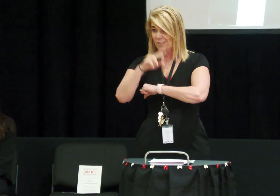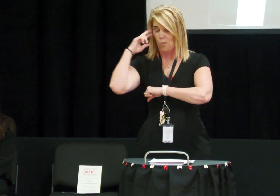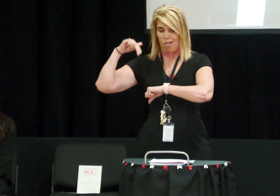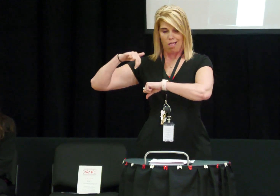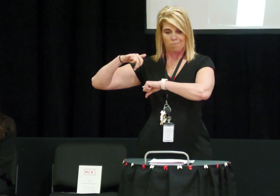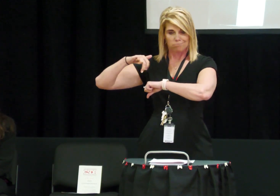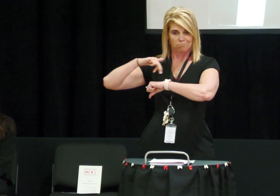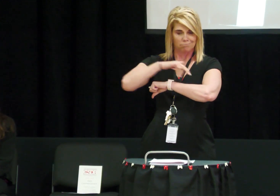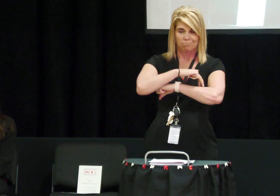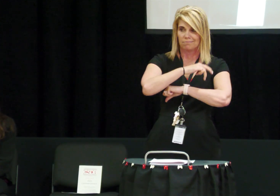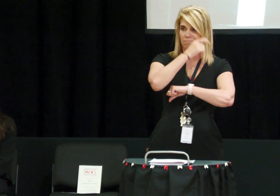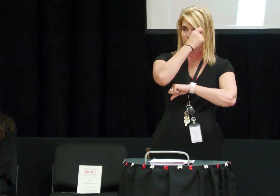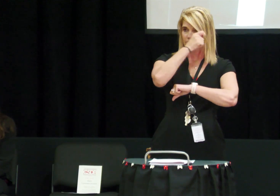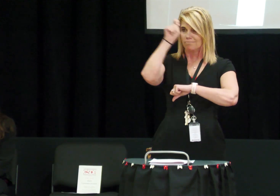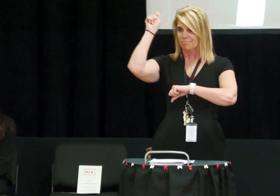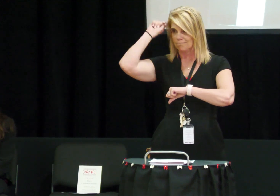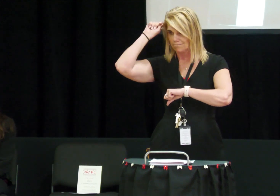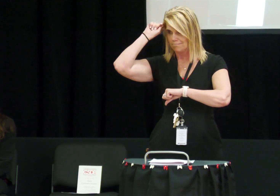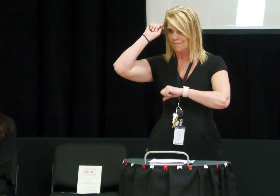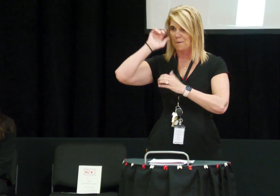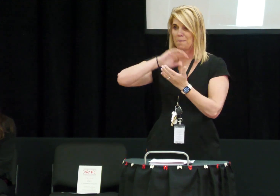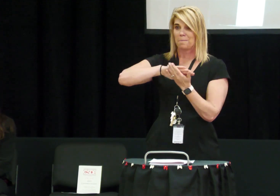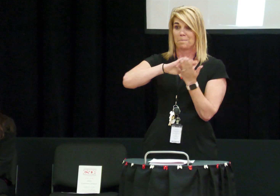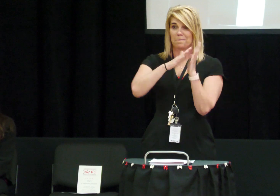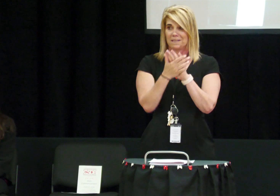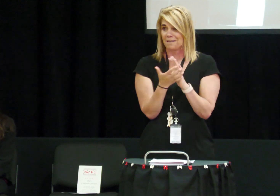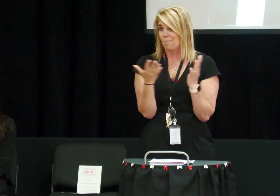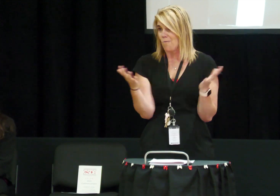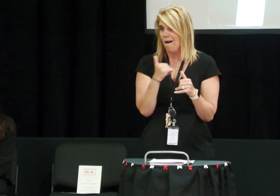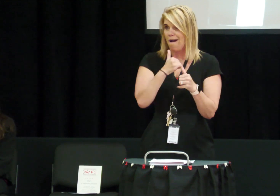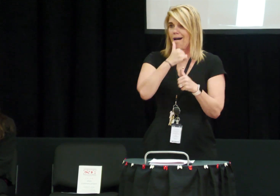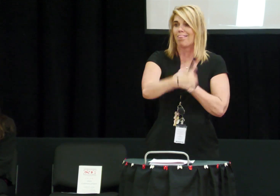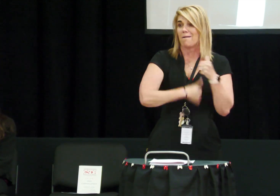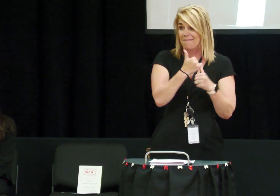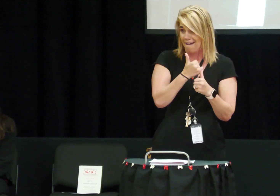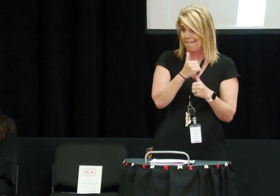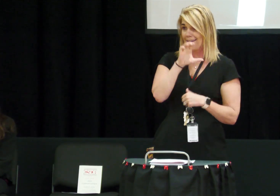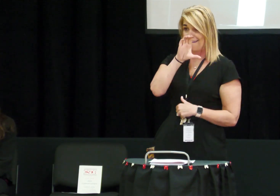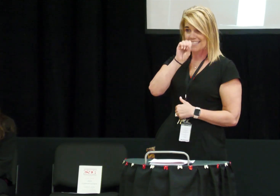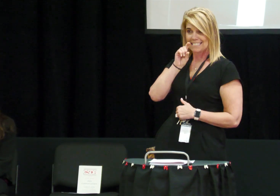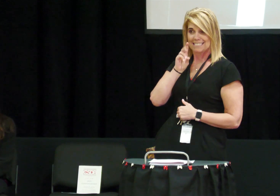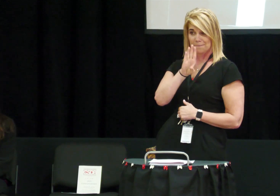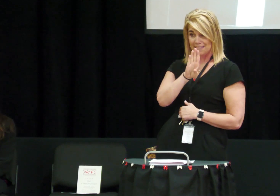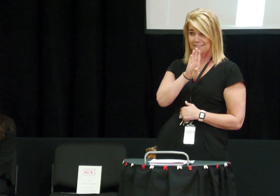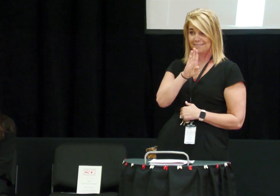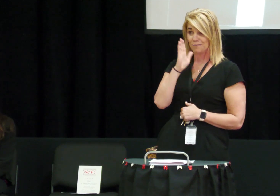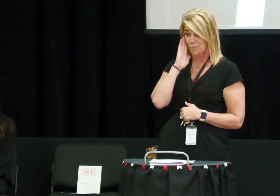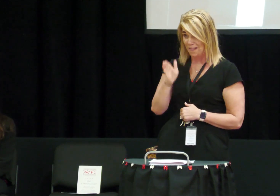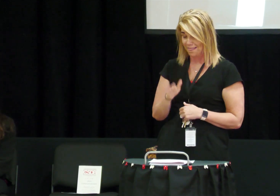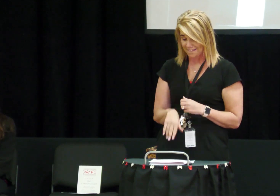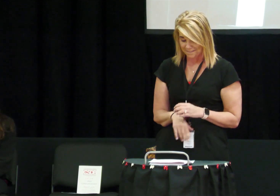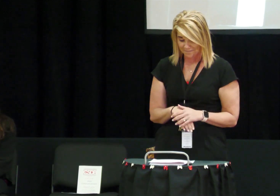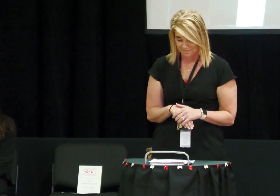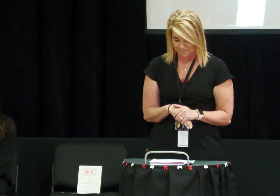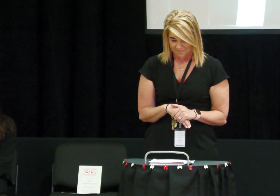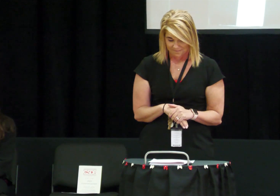Today's when you walk across this stage, you will become an alumni of CSDB.